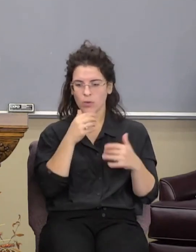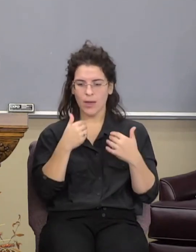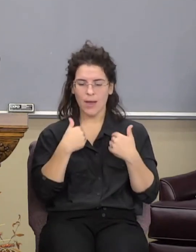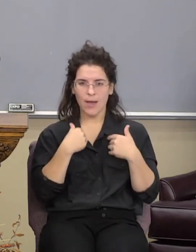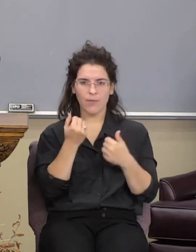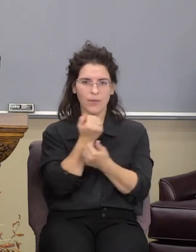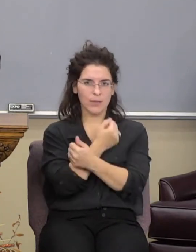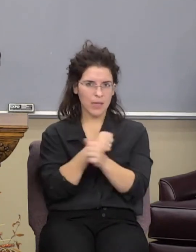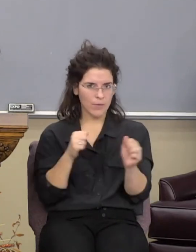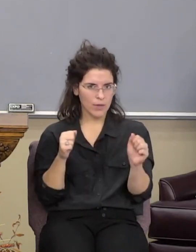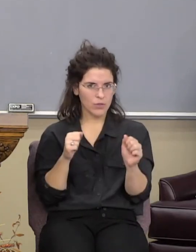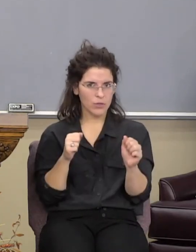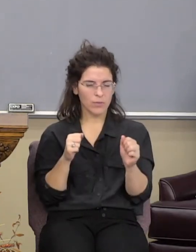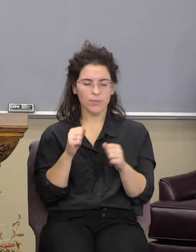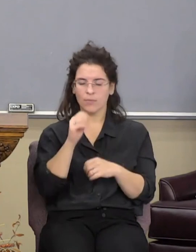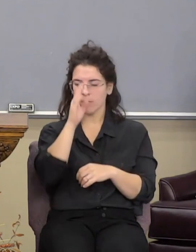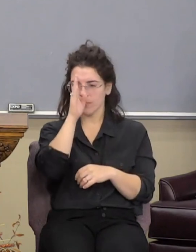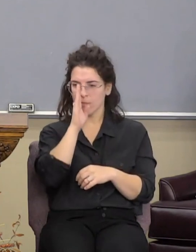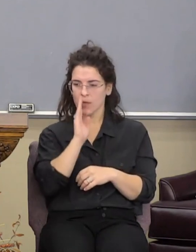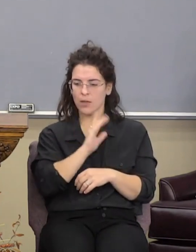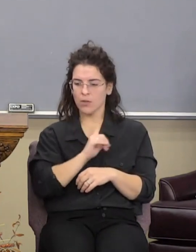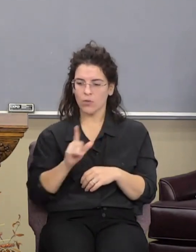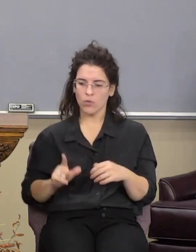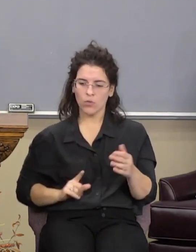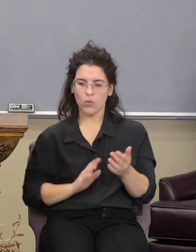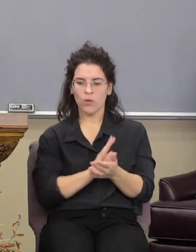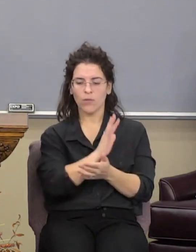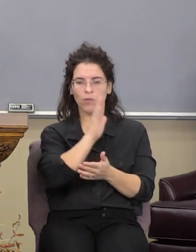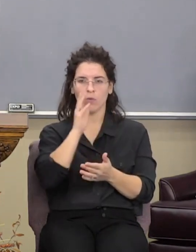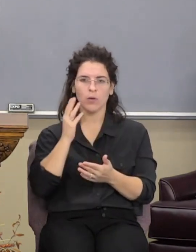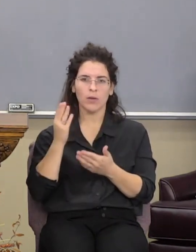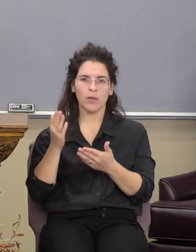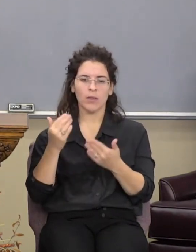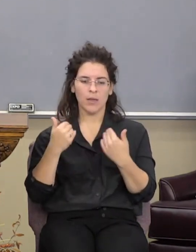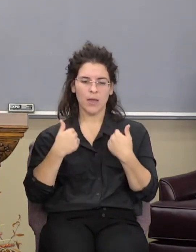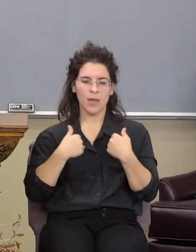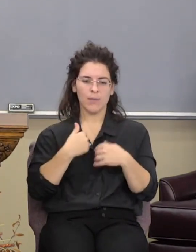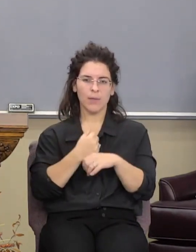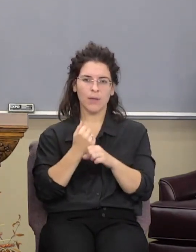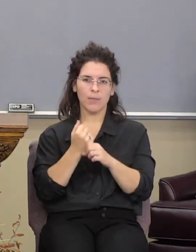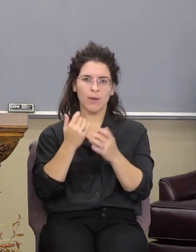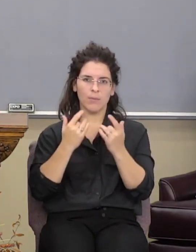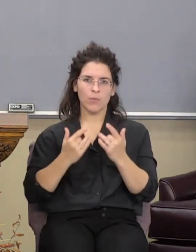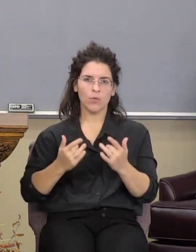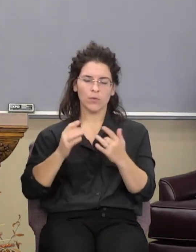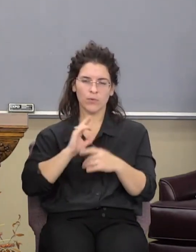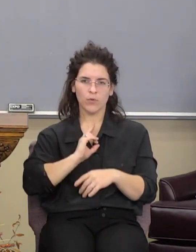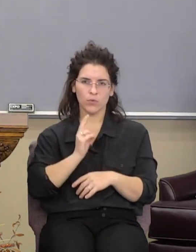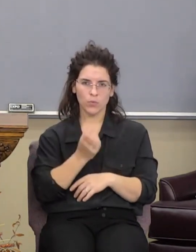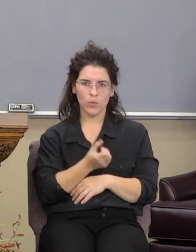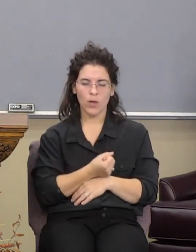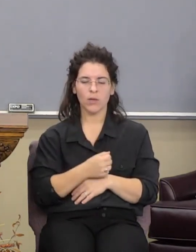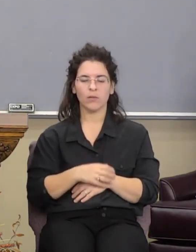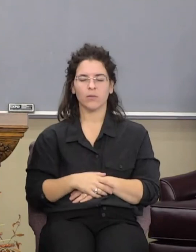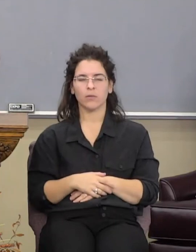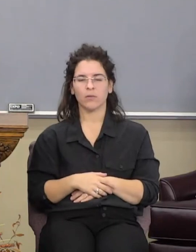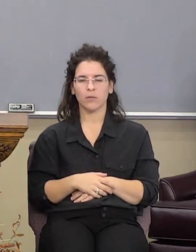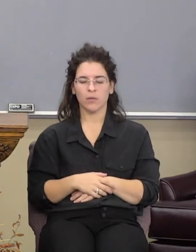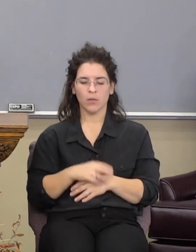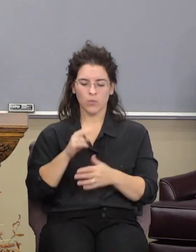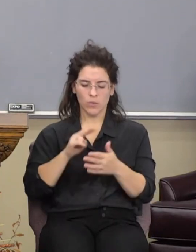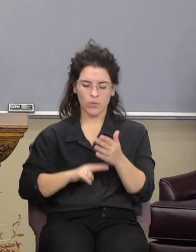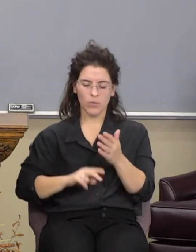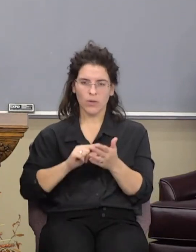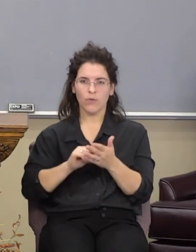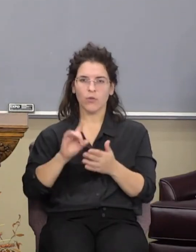salvation. God, the Lord of glory, he has been merciful to us. We read there at verse